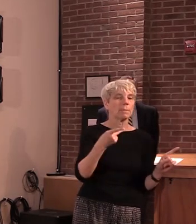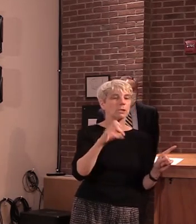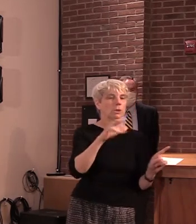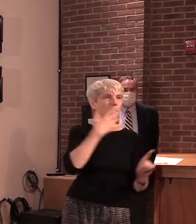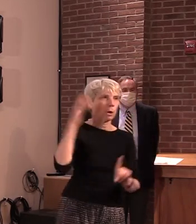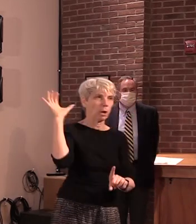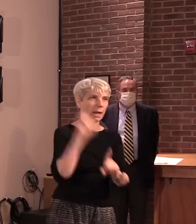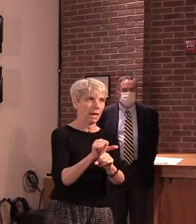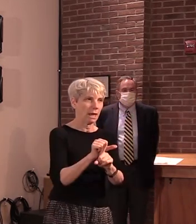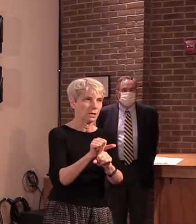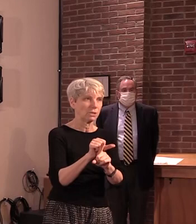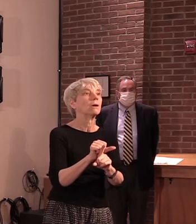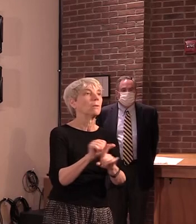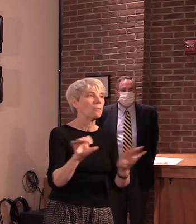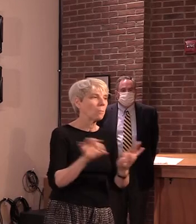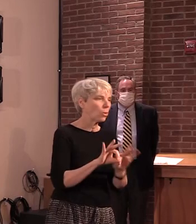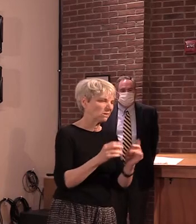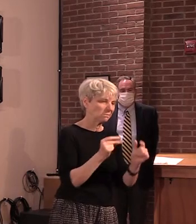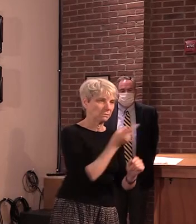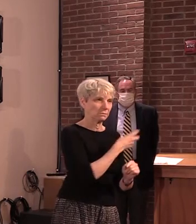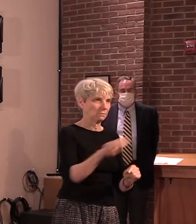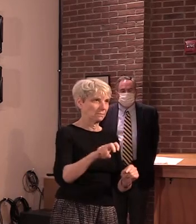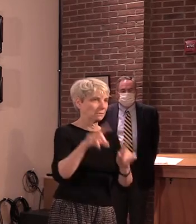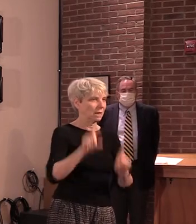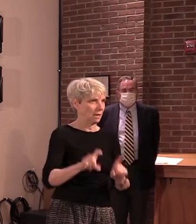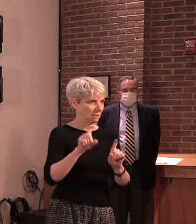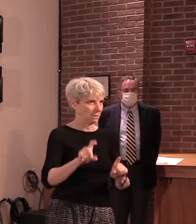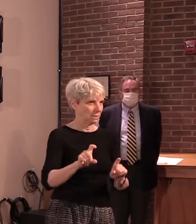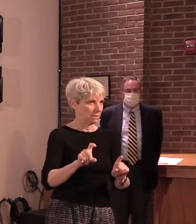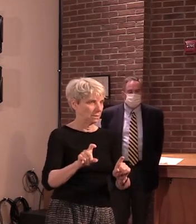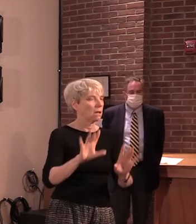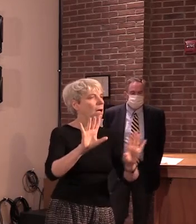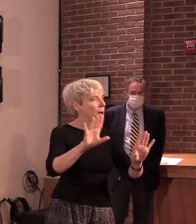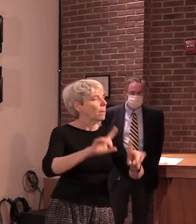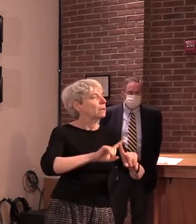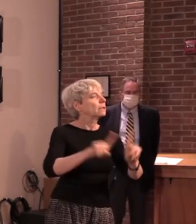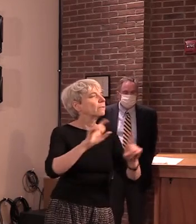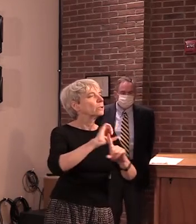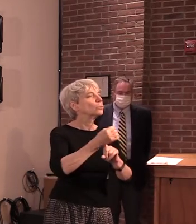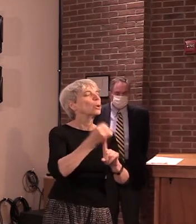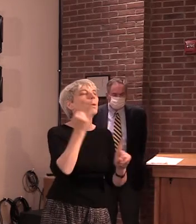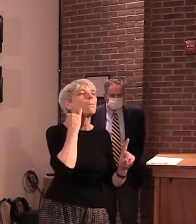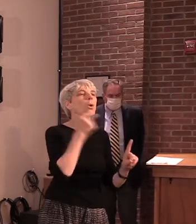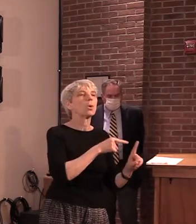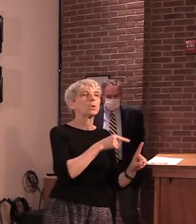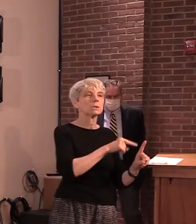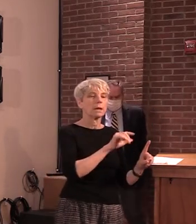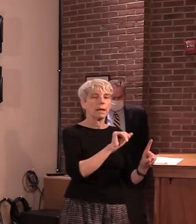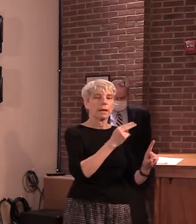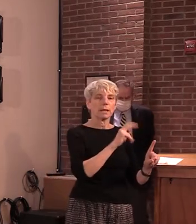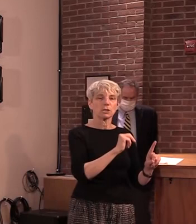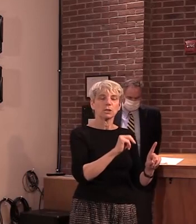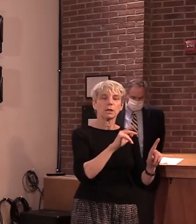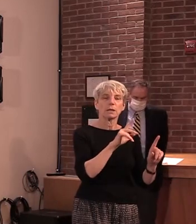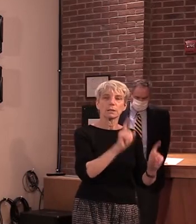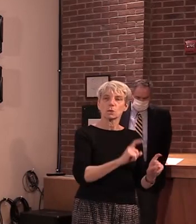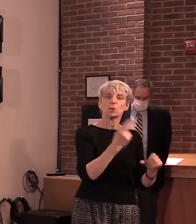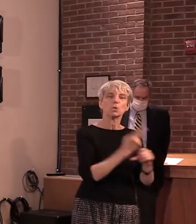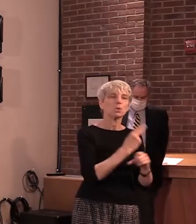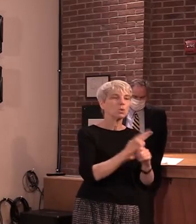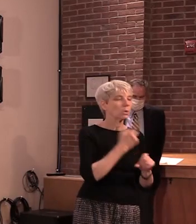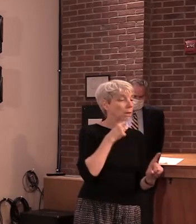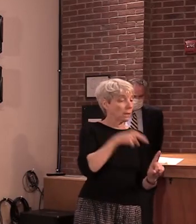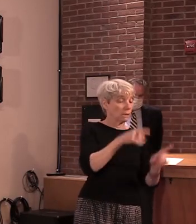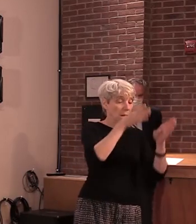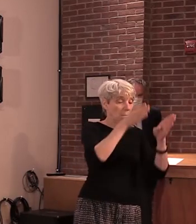interval of time. If you were just screening somebody who you thought might have been in contact with someone with COVID,